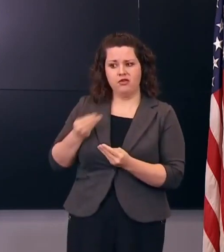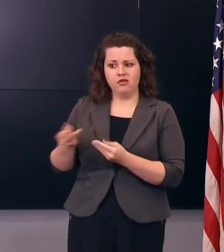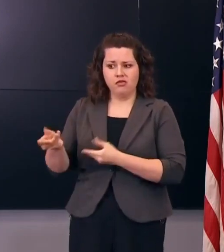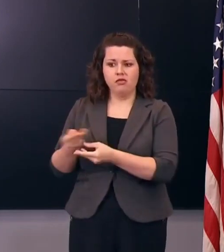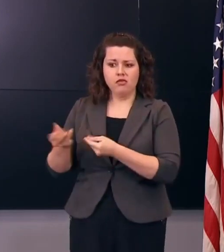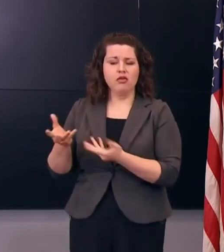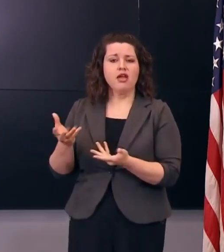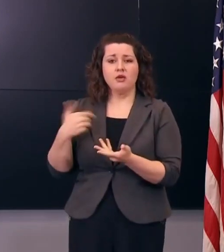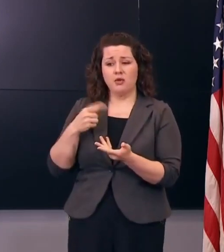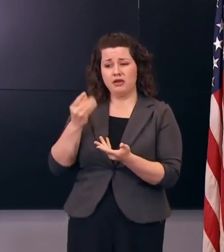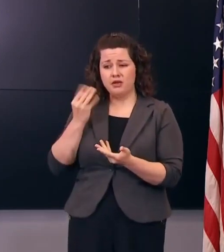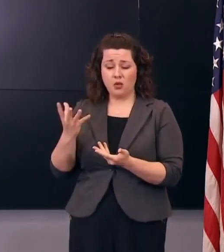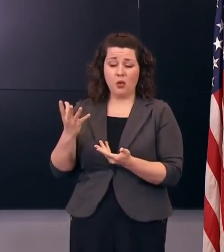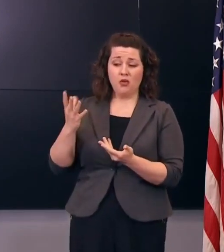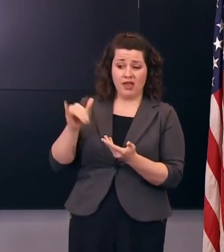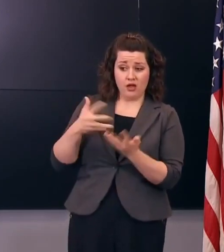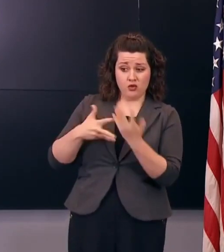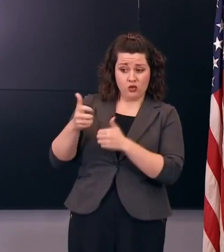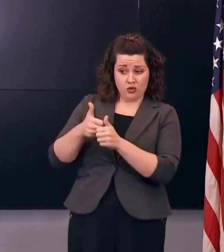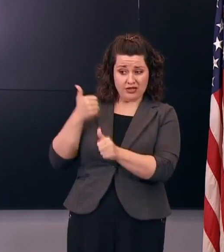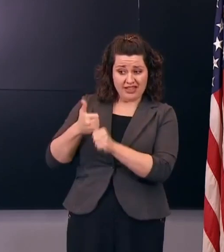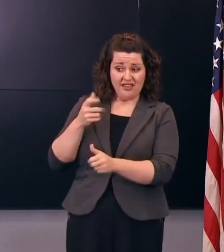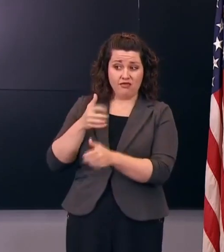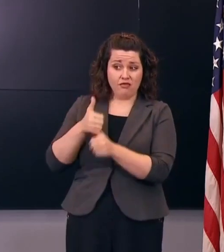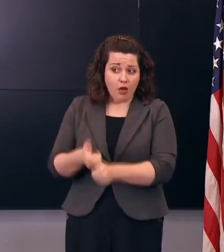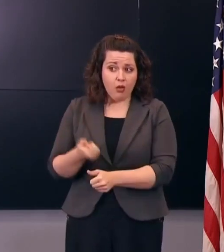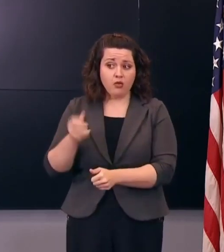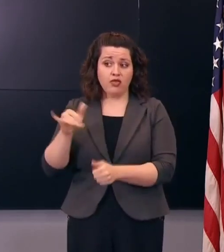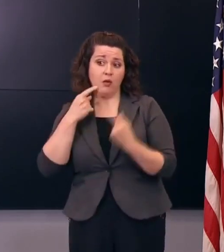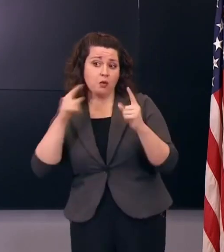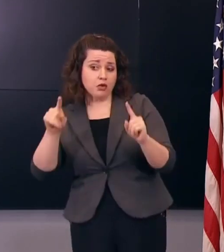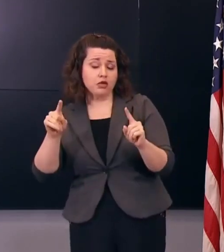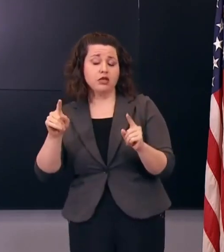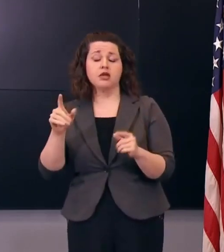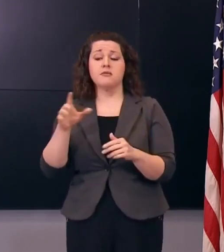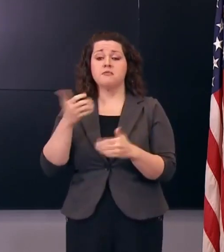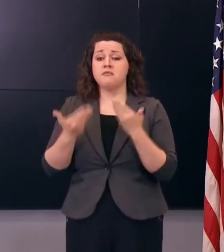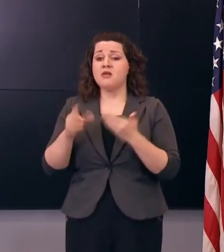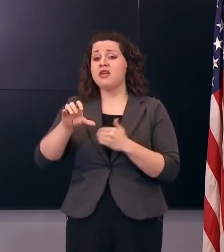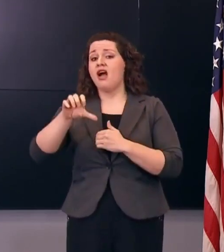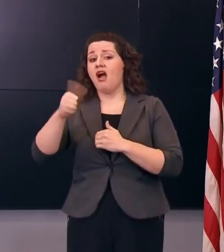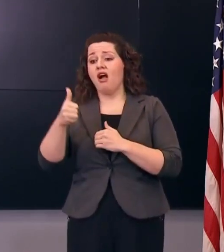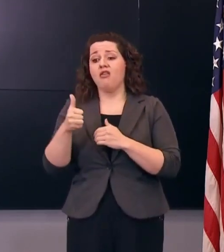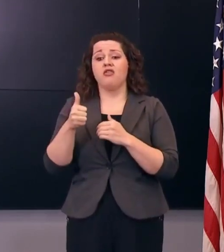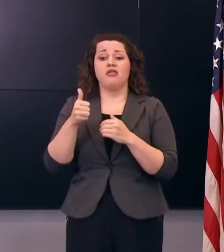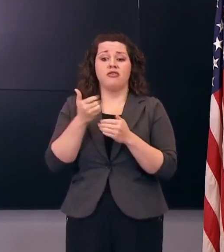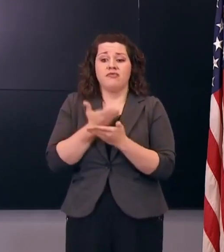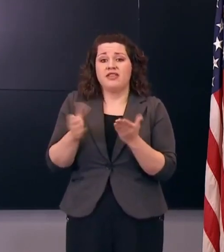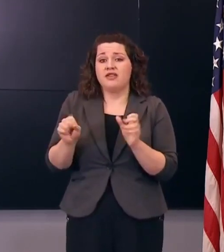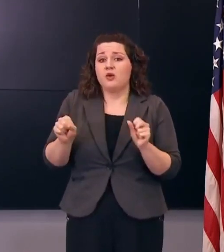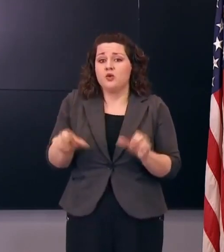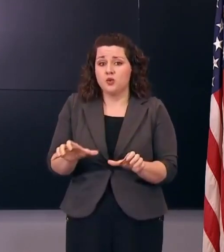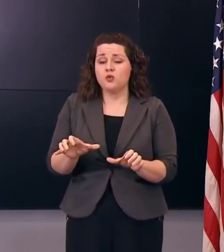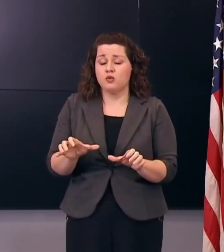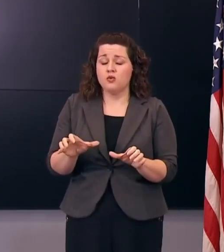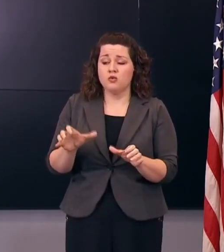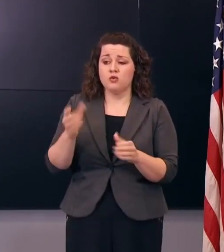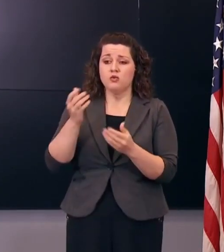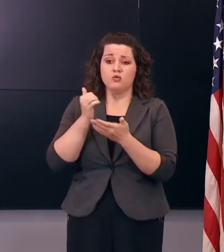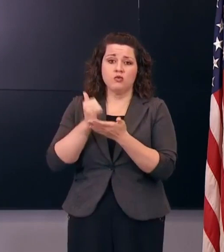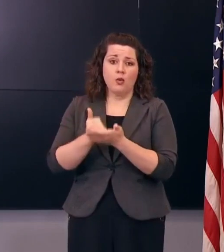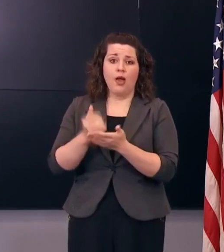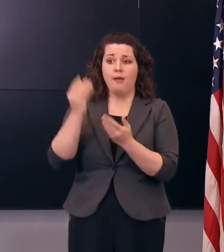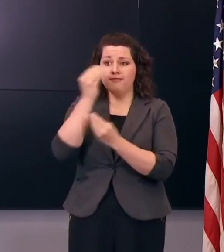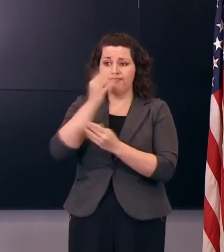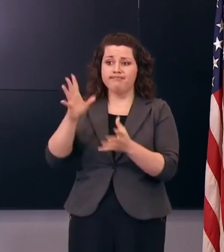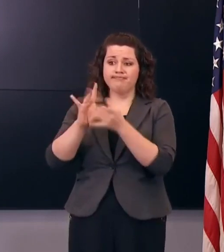if social distancing is being followed or if it's working. Are there additional measures that we can take to help get the message out and